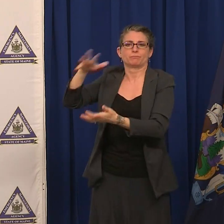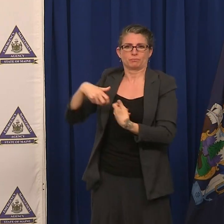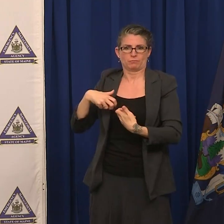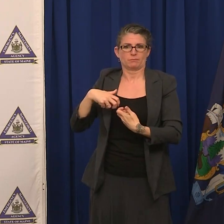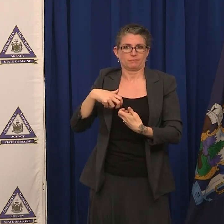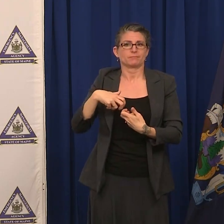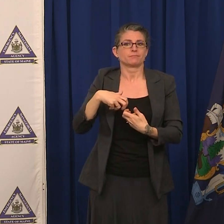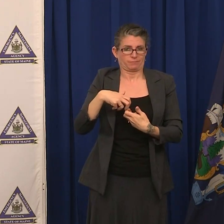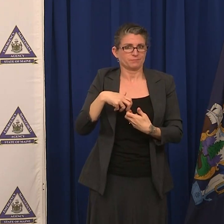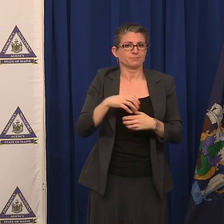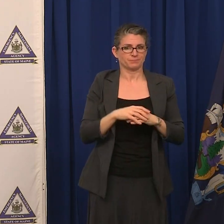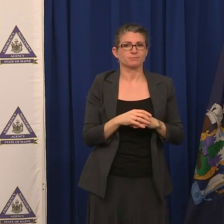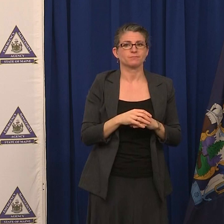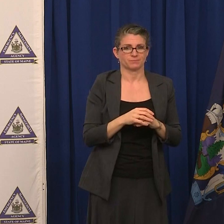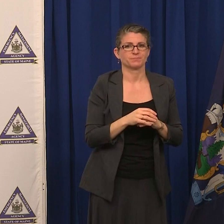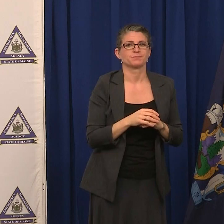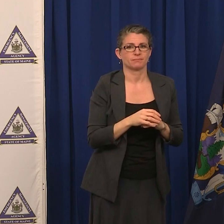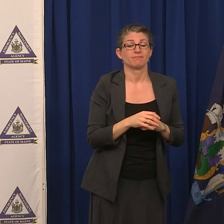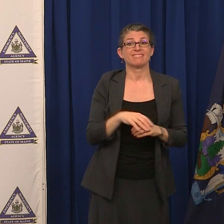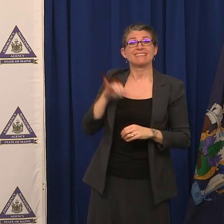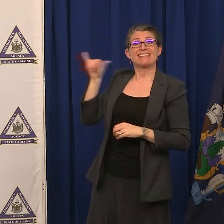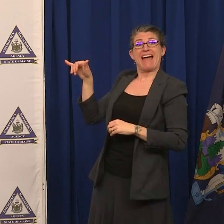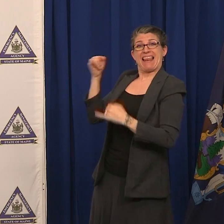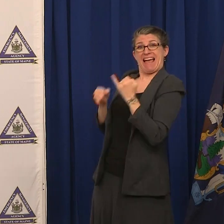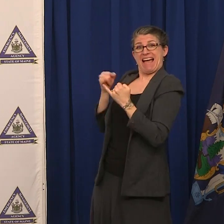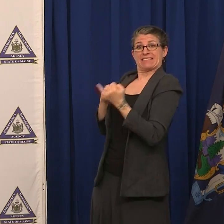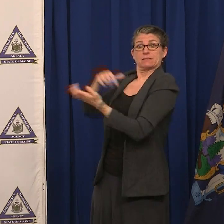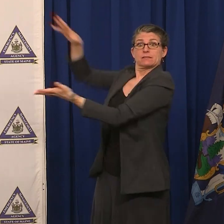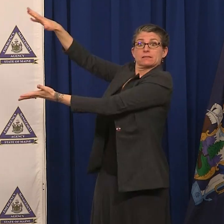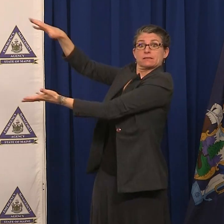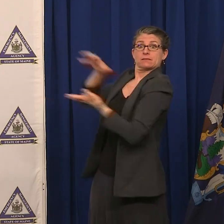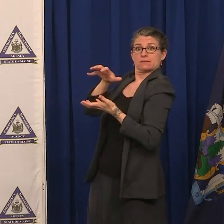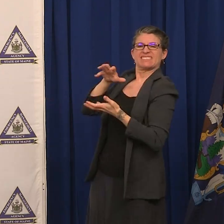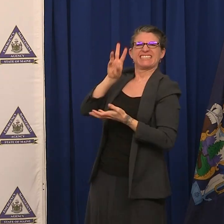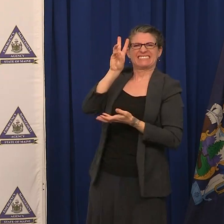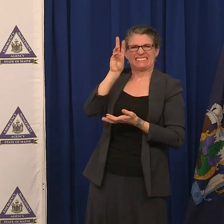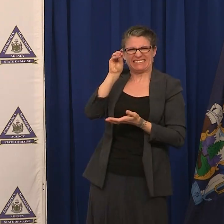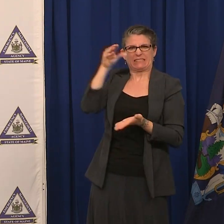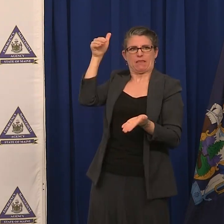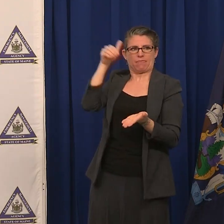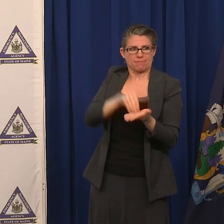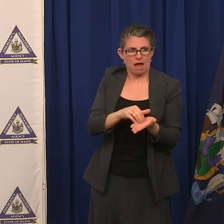approximately 60,000 N95 masks,